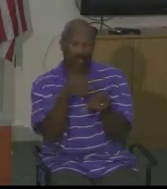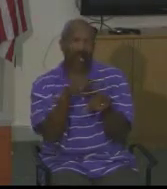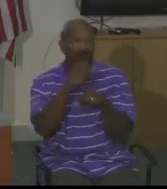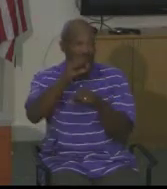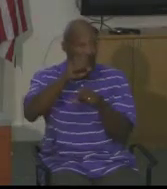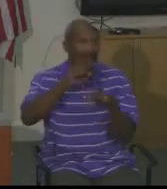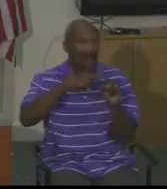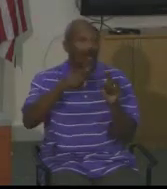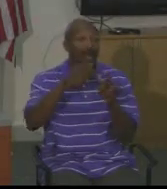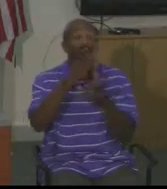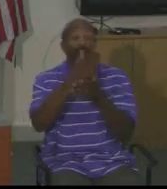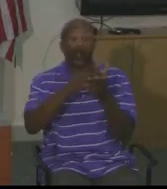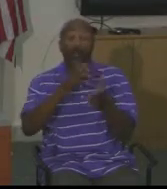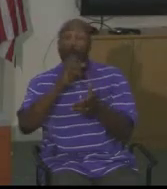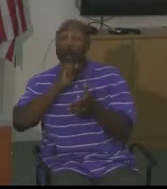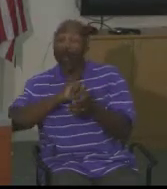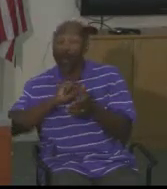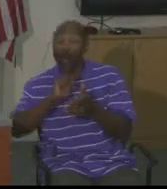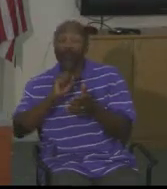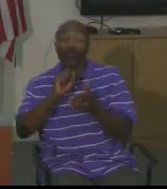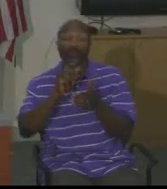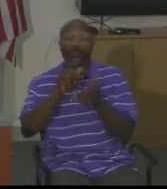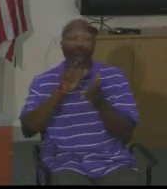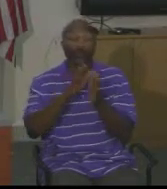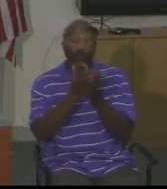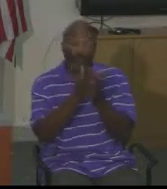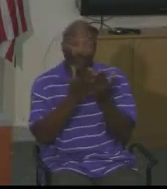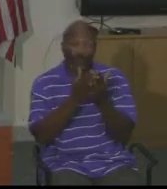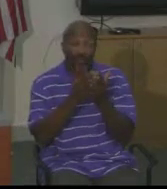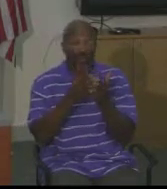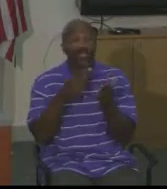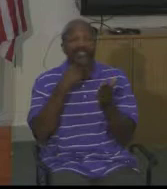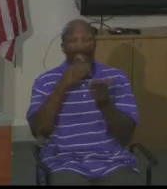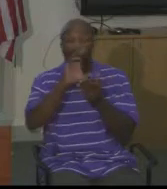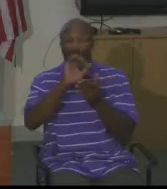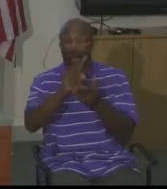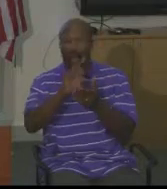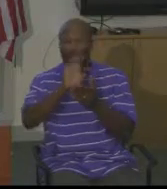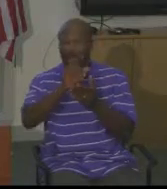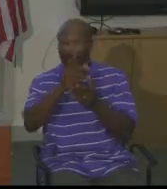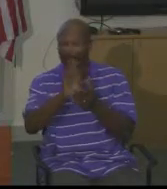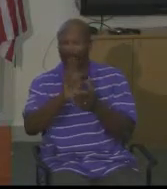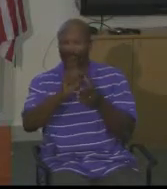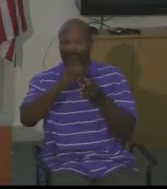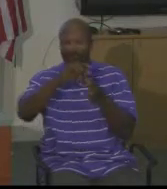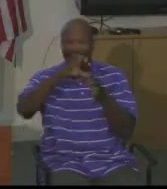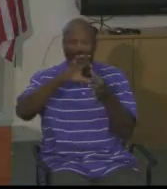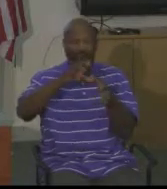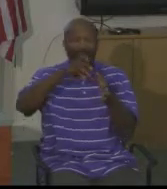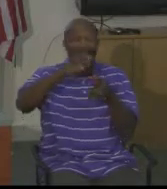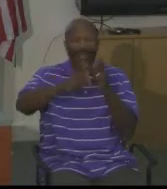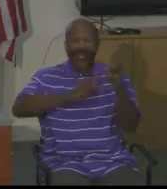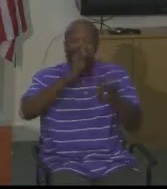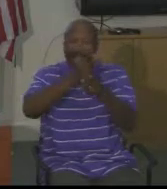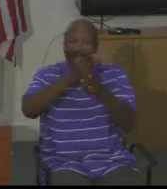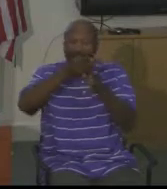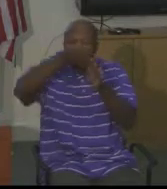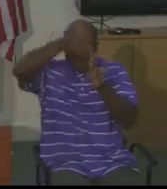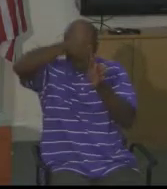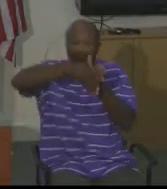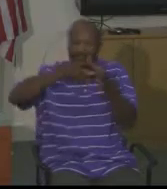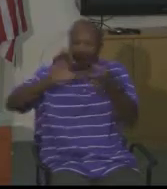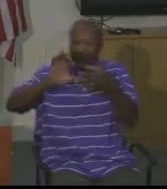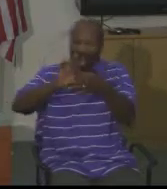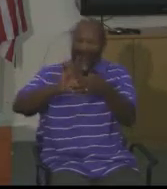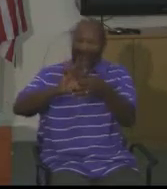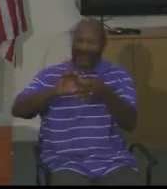And sometimes in some of the older literature, they'll refer to it as a card edge connector. They're saying the type of connector, not the